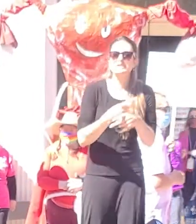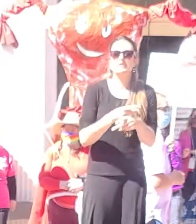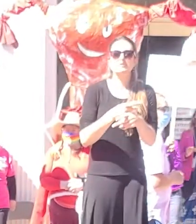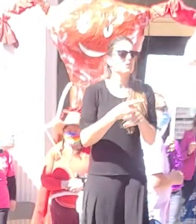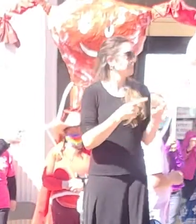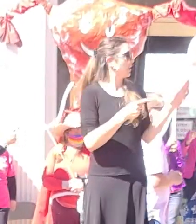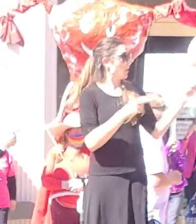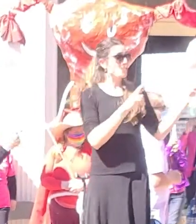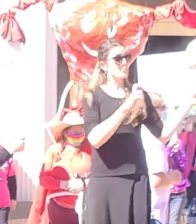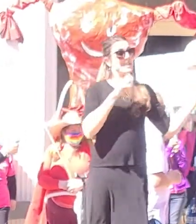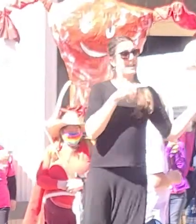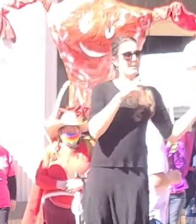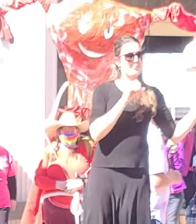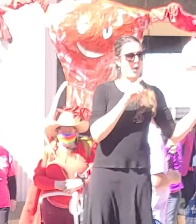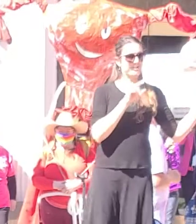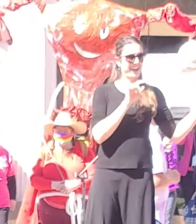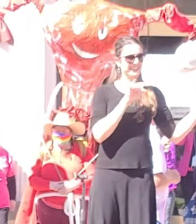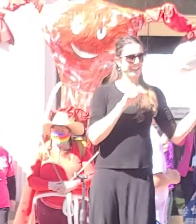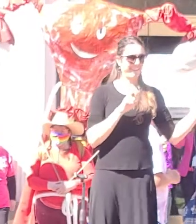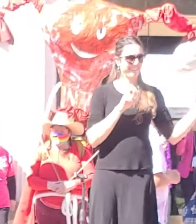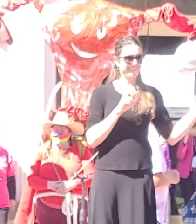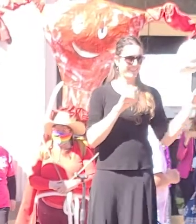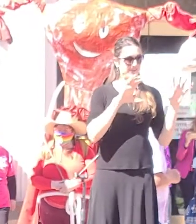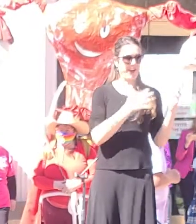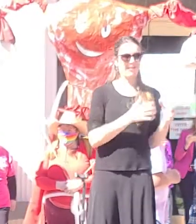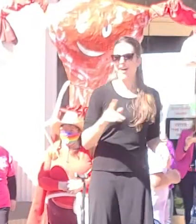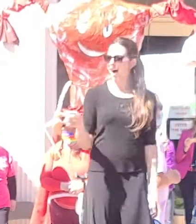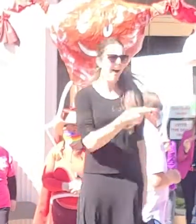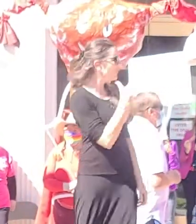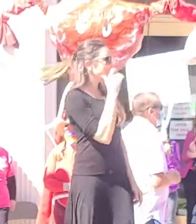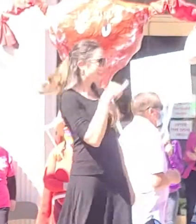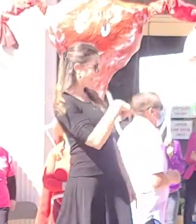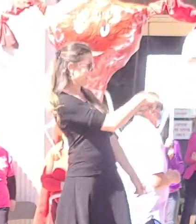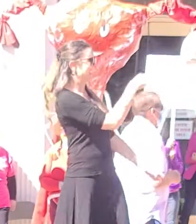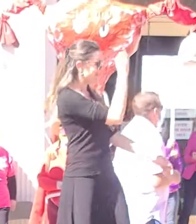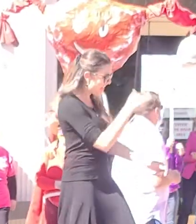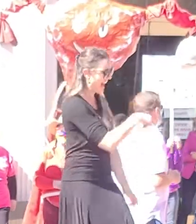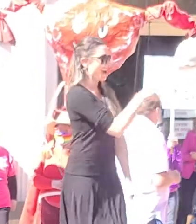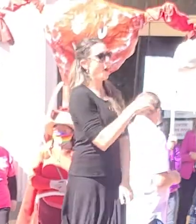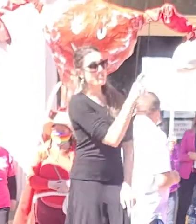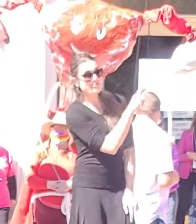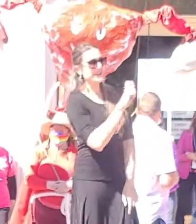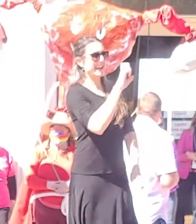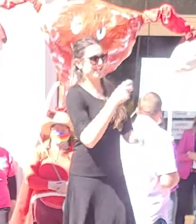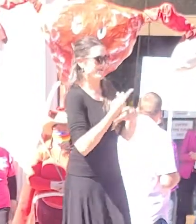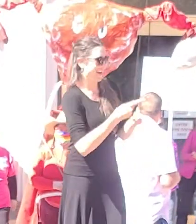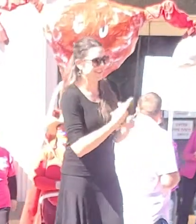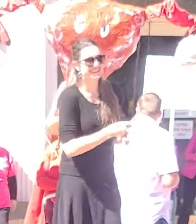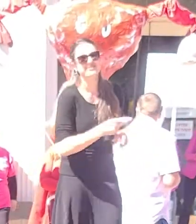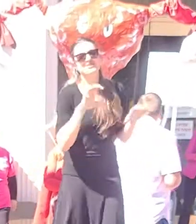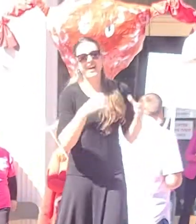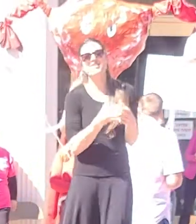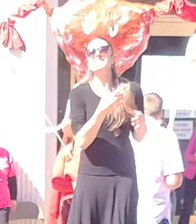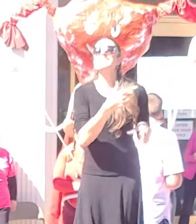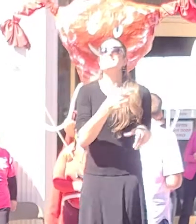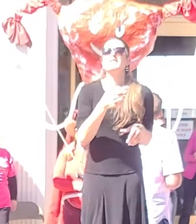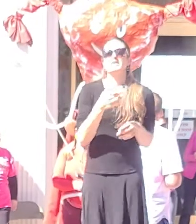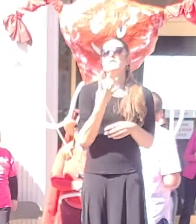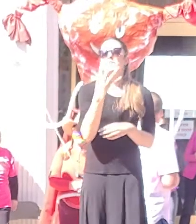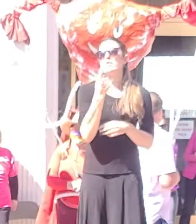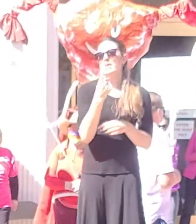that, but I'm gonna repeat it. Yes, ma'am, reproductive crowd. It was 4.5 years